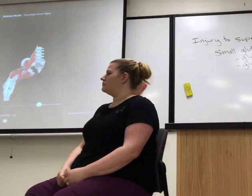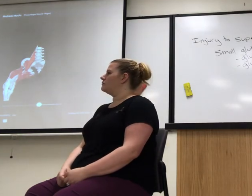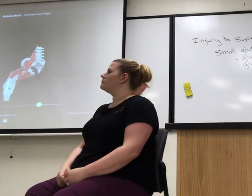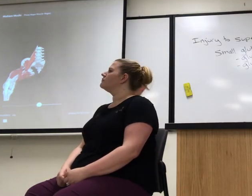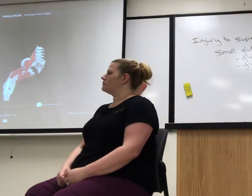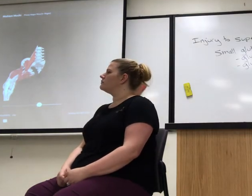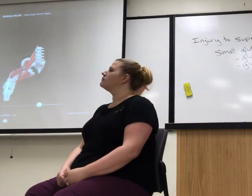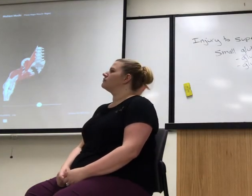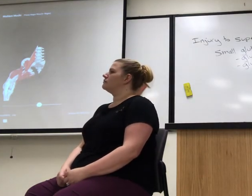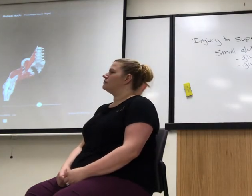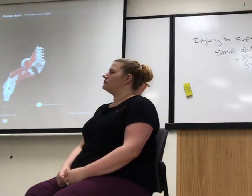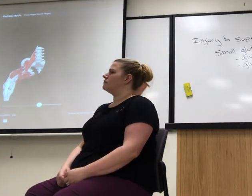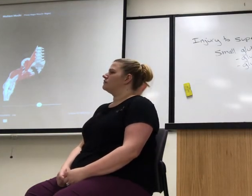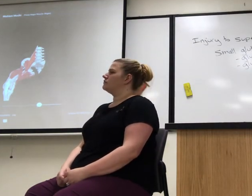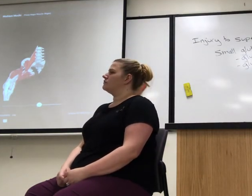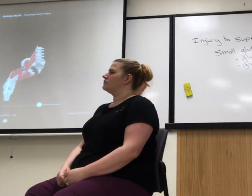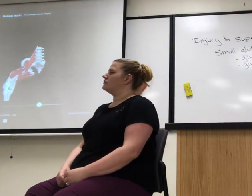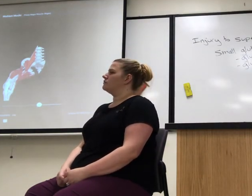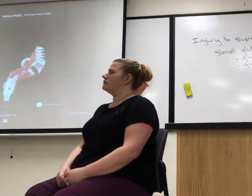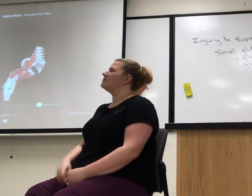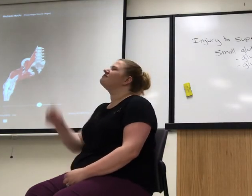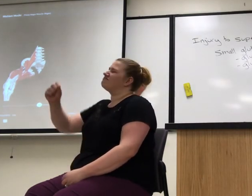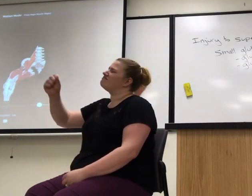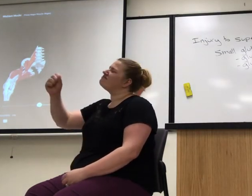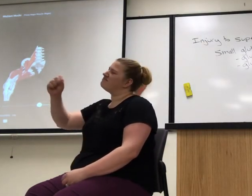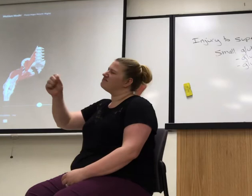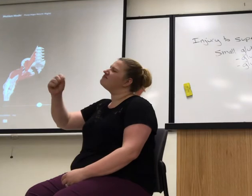That's Trendelenburg's gate.